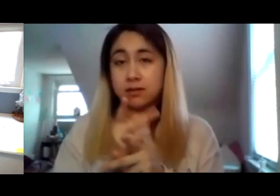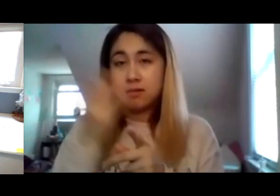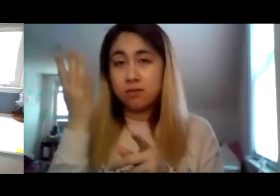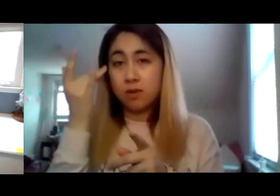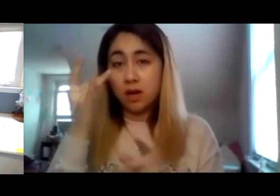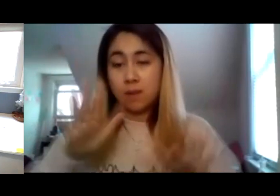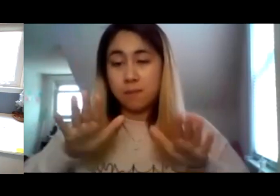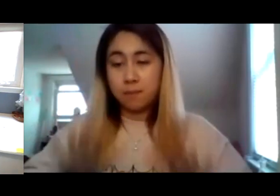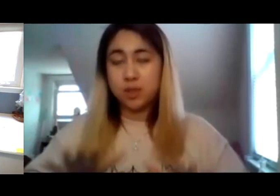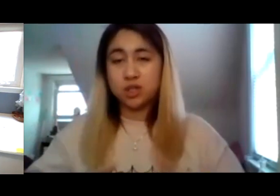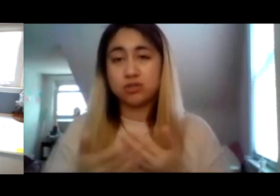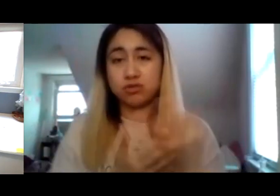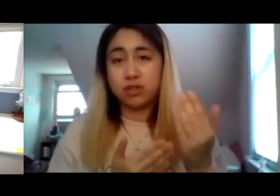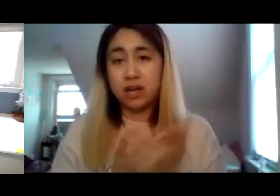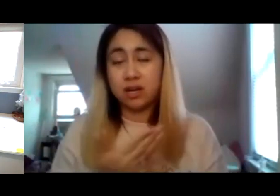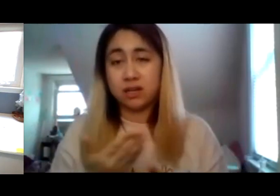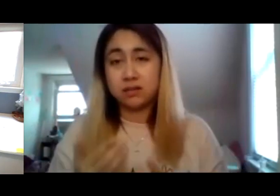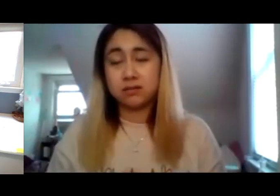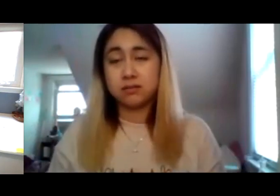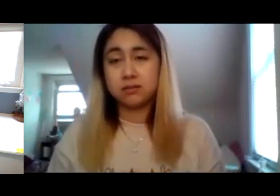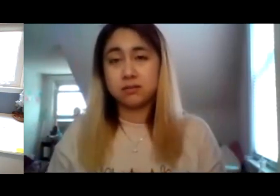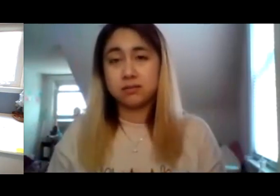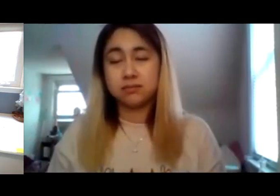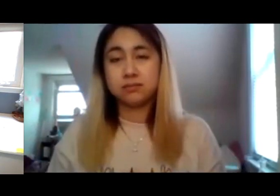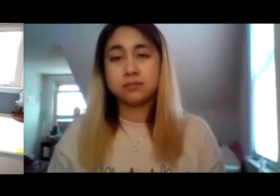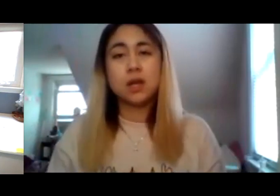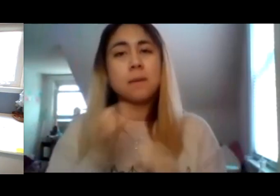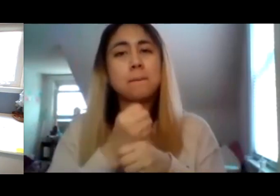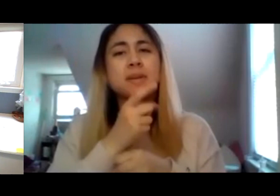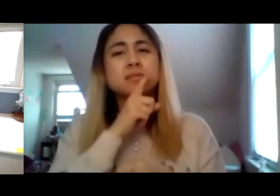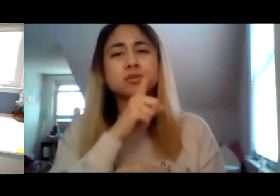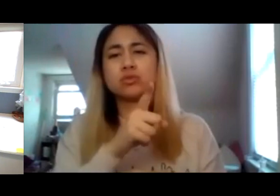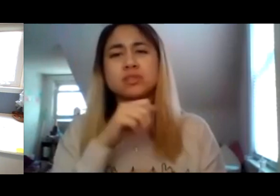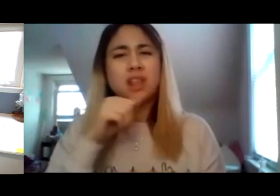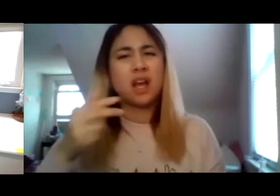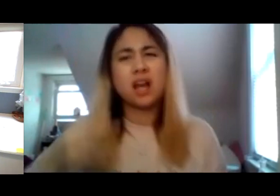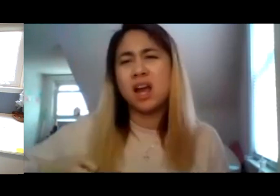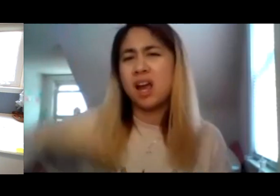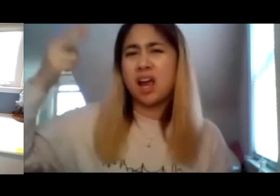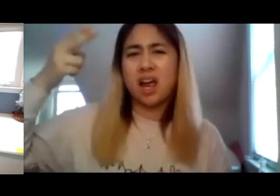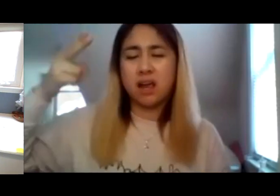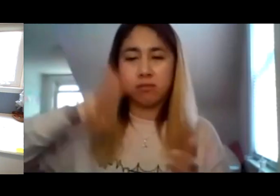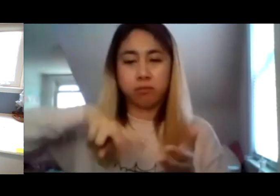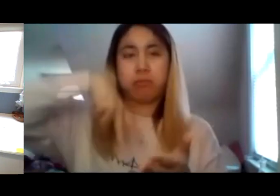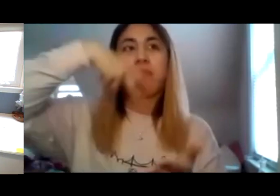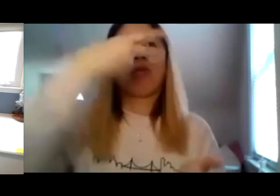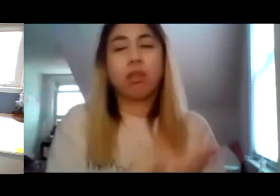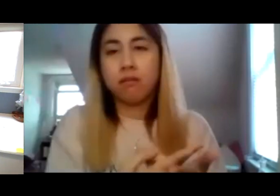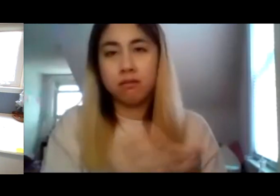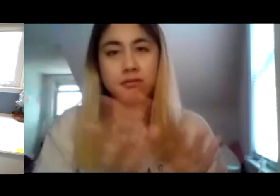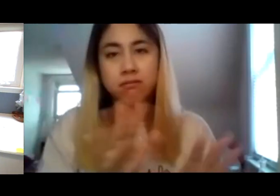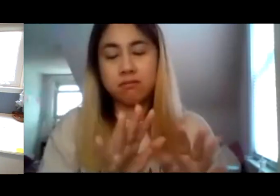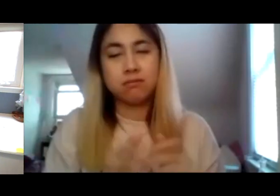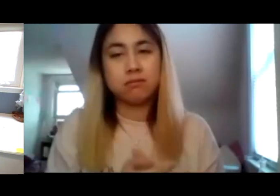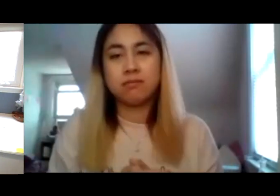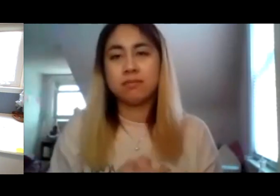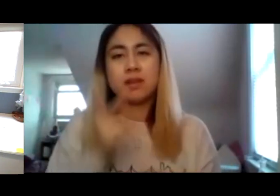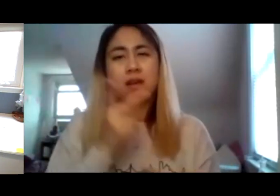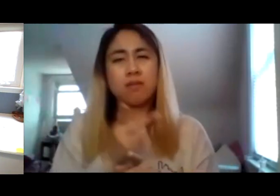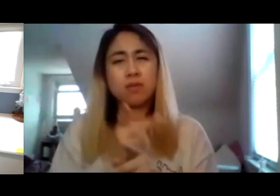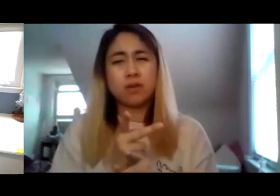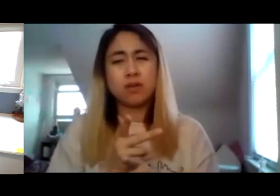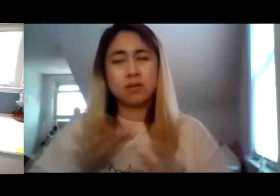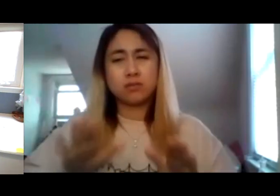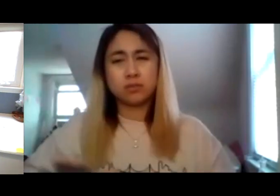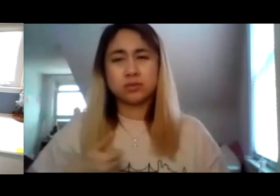hands. So when we're pushing on our hands, we want to make sure we're not going too high that we flip over, and we're holding ourselves up so we don't fall